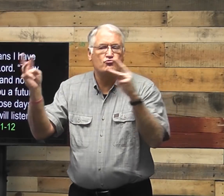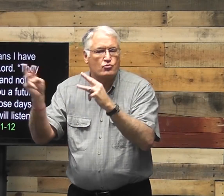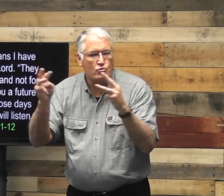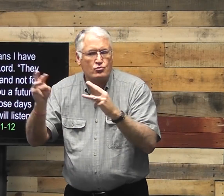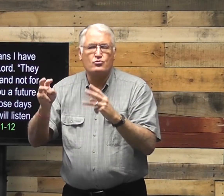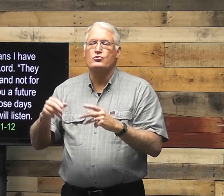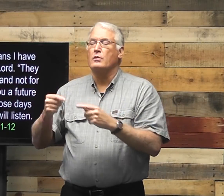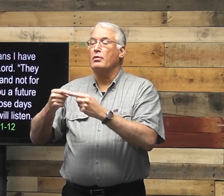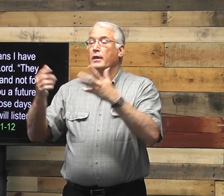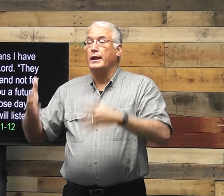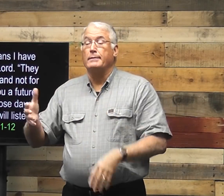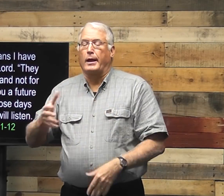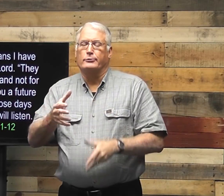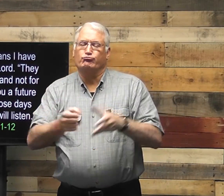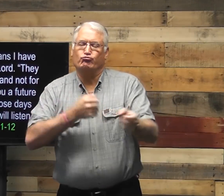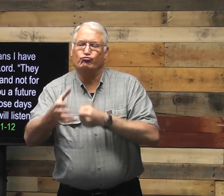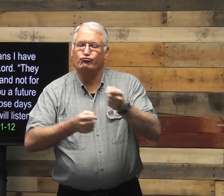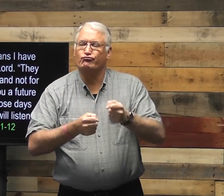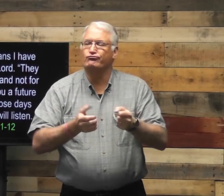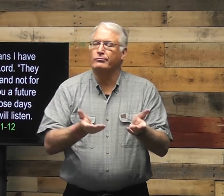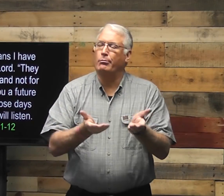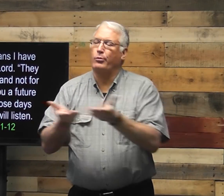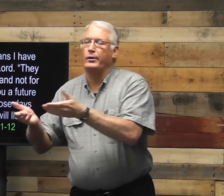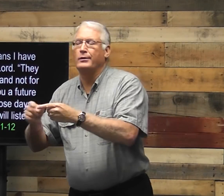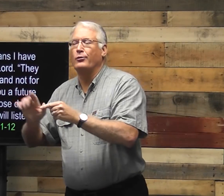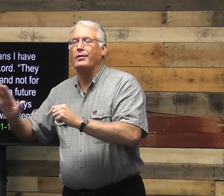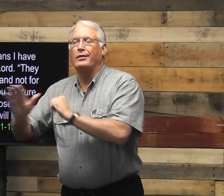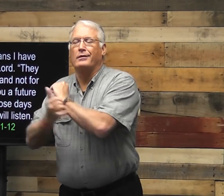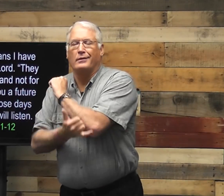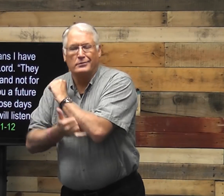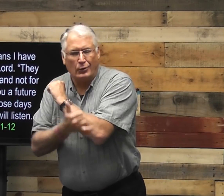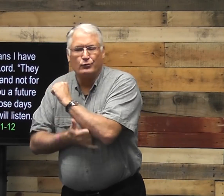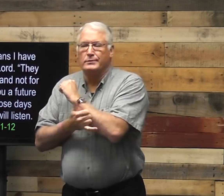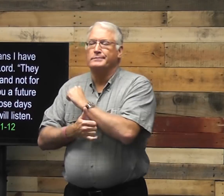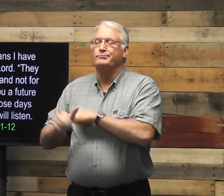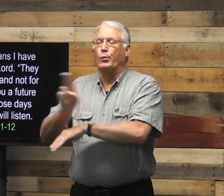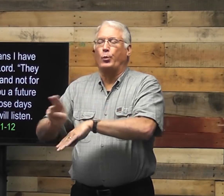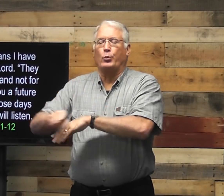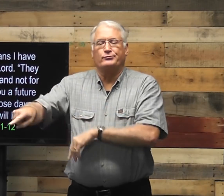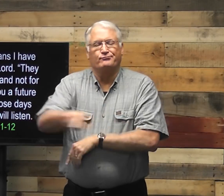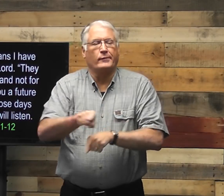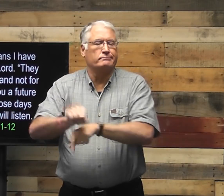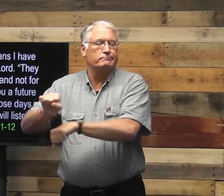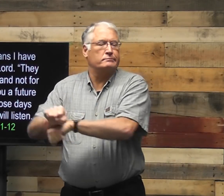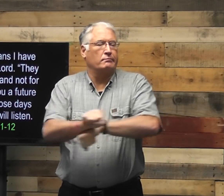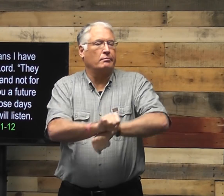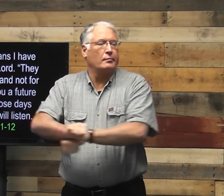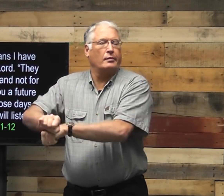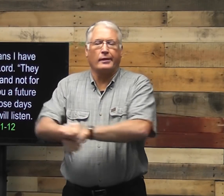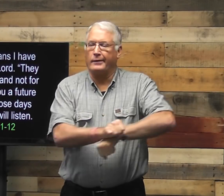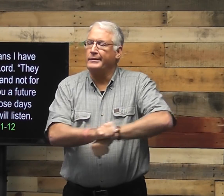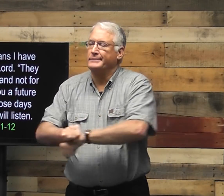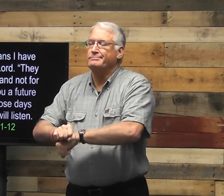lose the battle. And their enemies took them captive and into their country and used them as slaves.